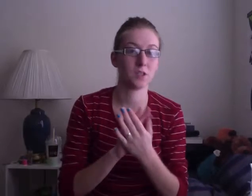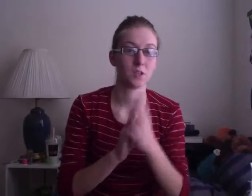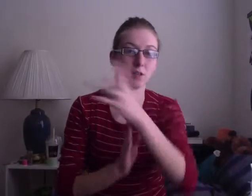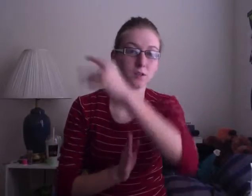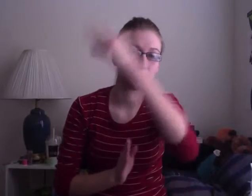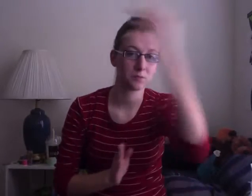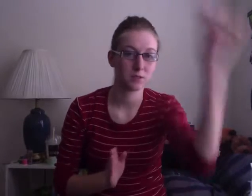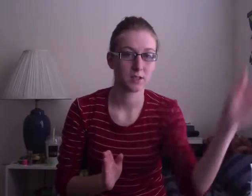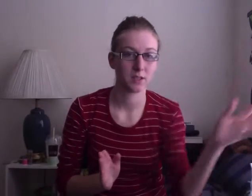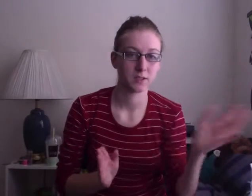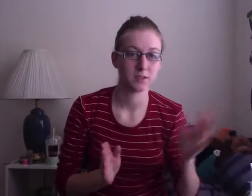vapor.